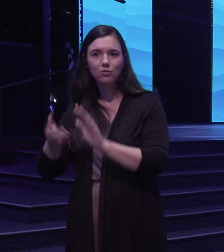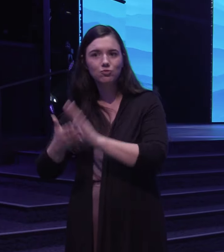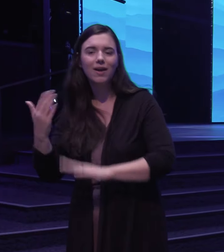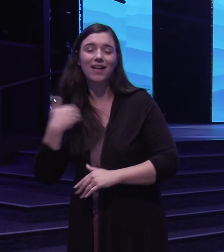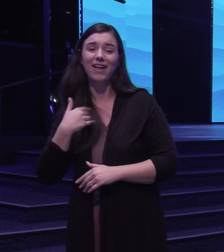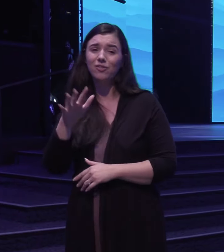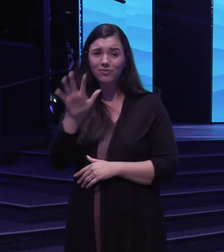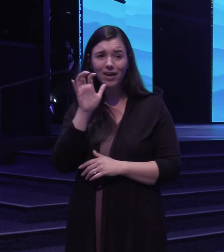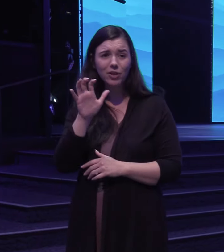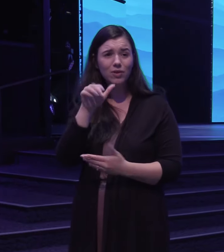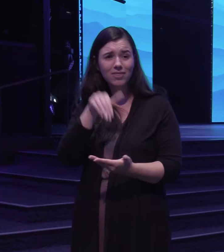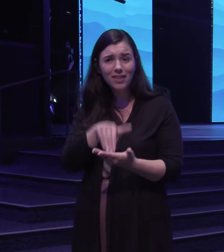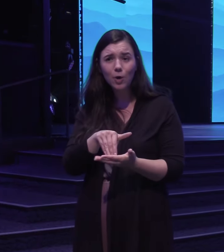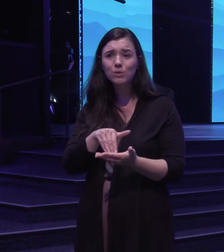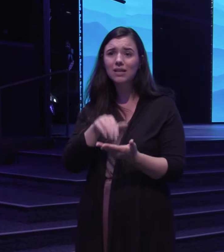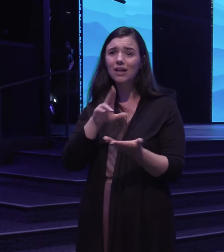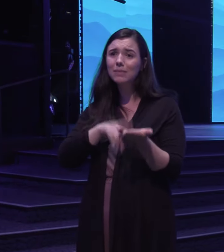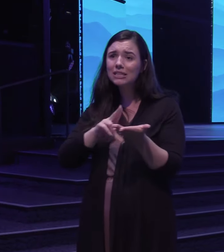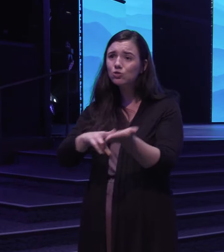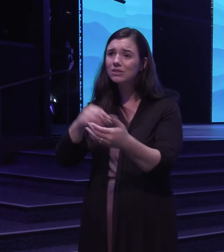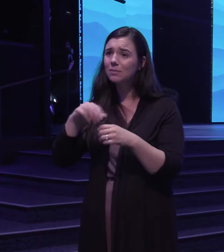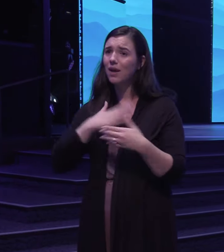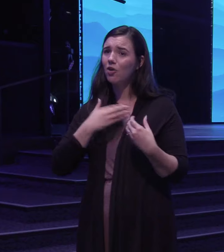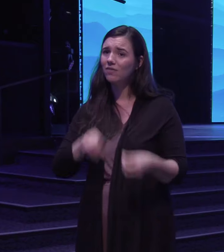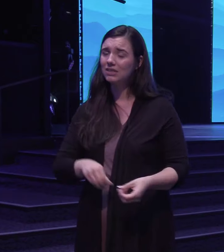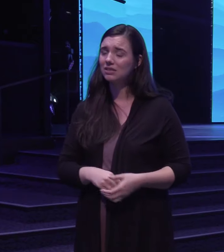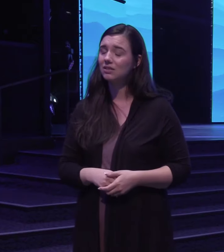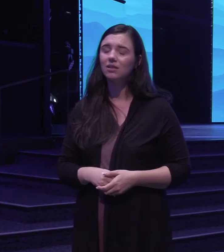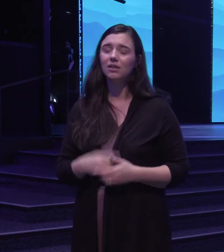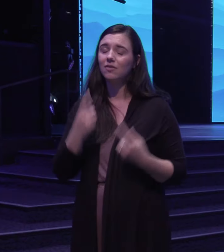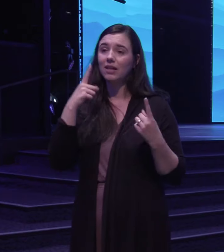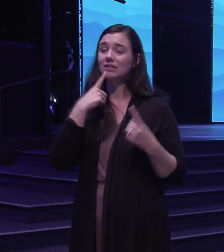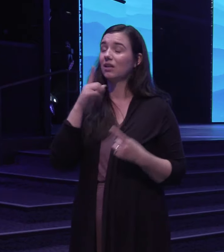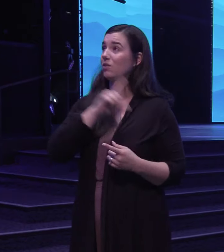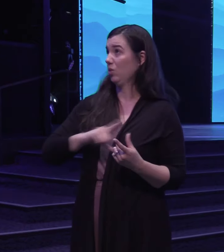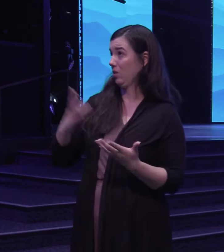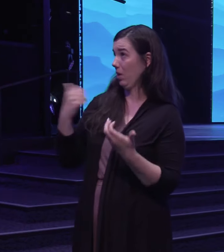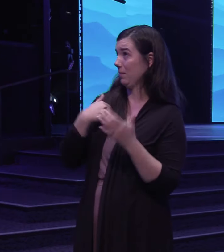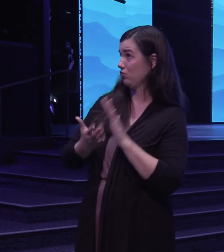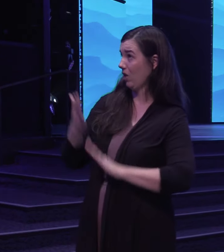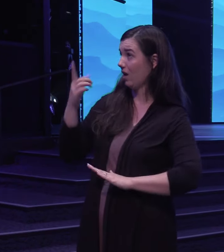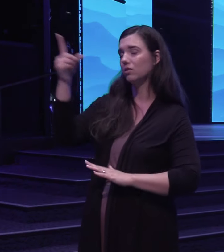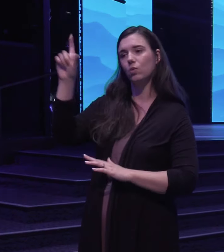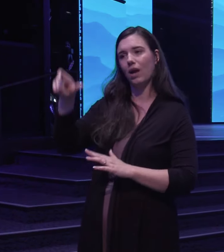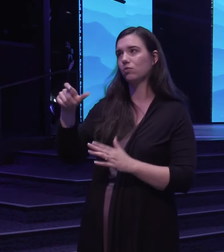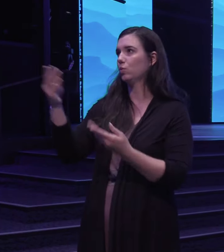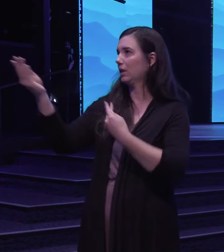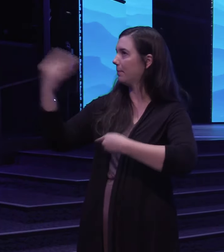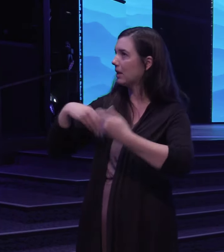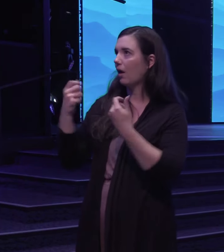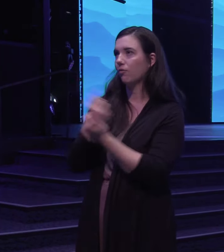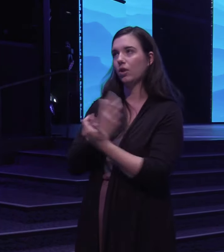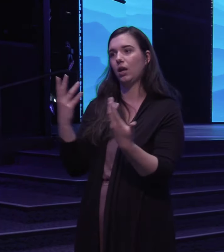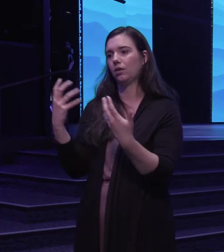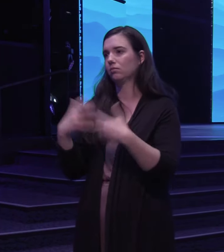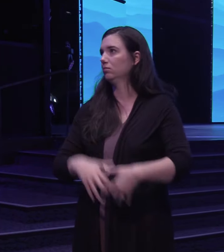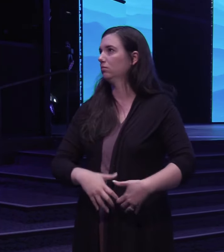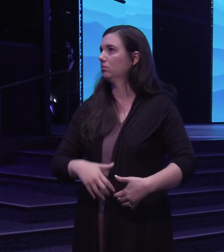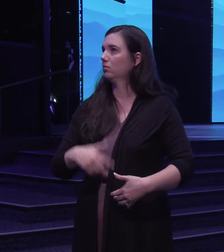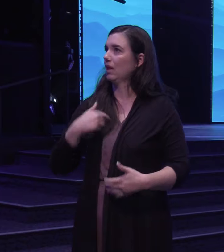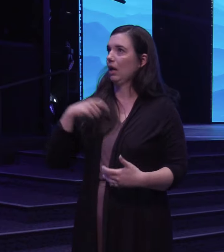have 500,000 petitions in my office. I finally said, Lord, if you want me to run, you have to give me all the things that